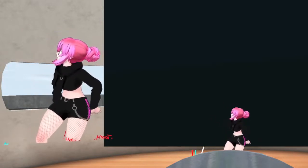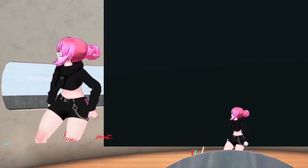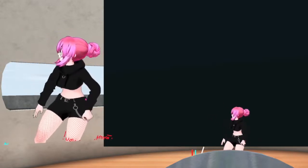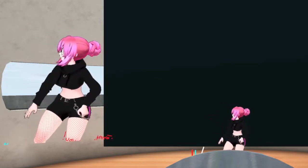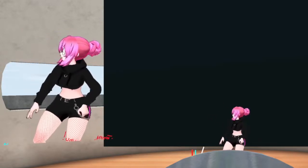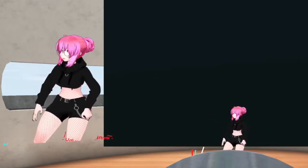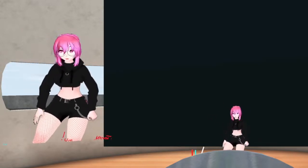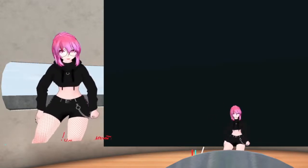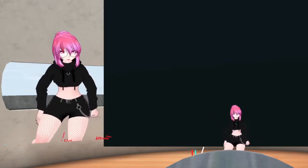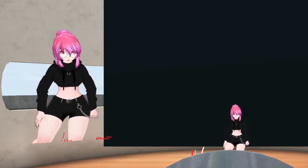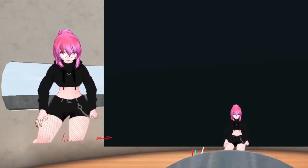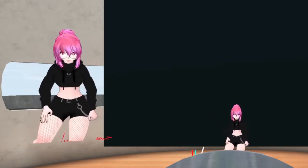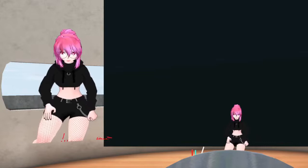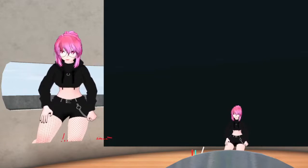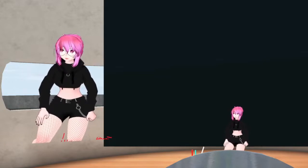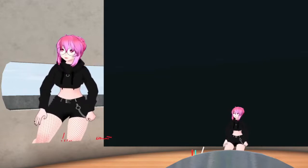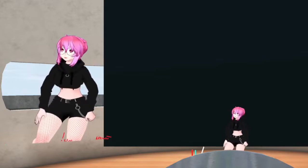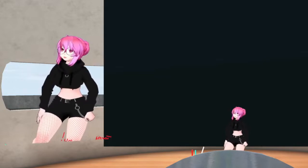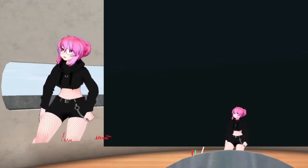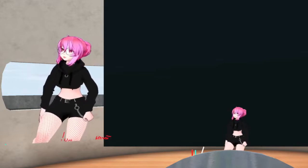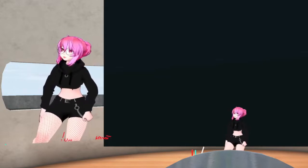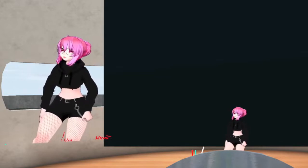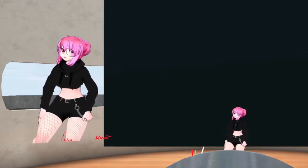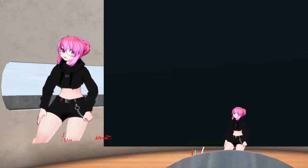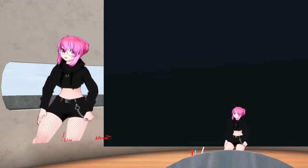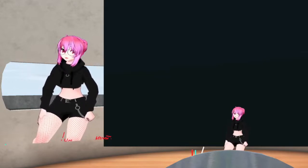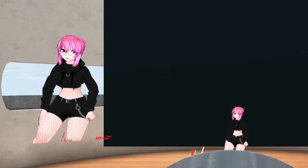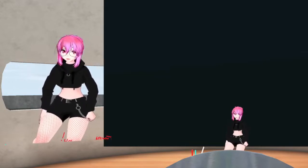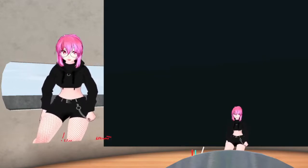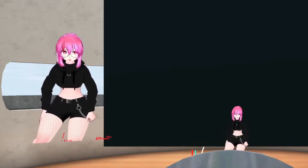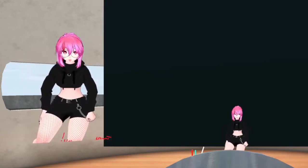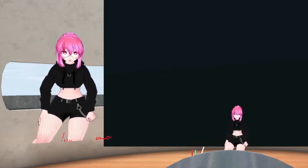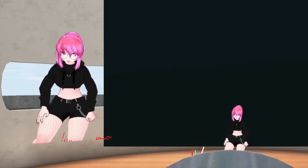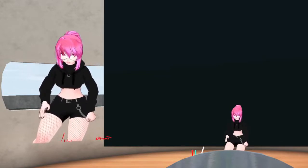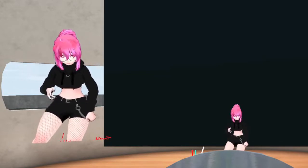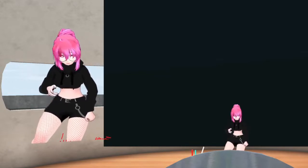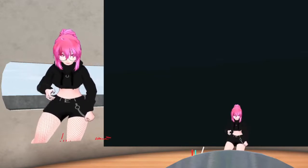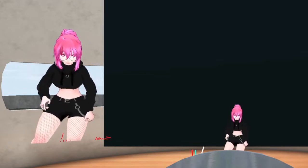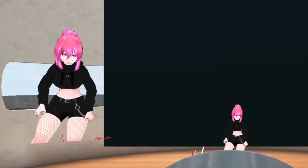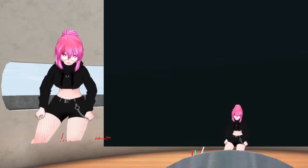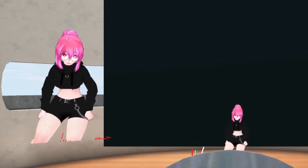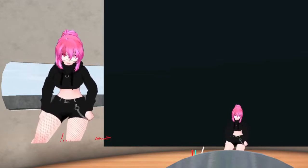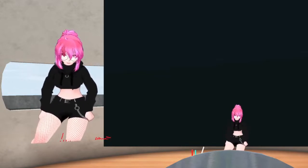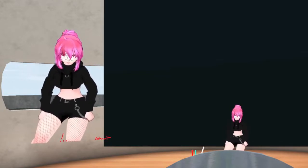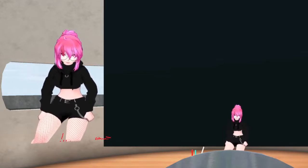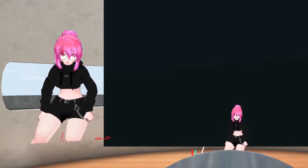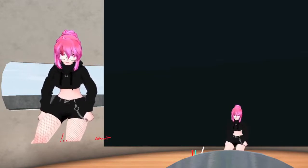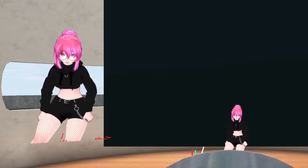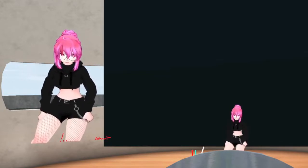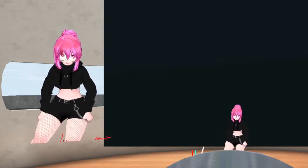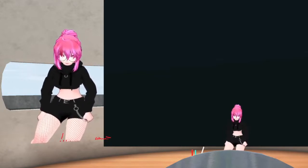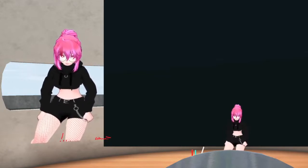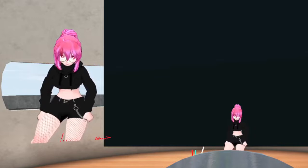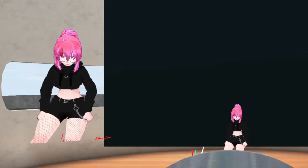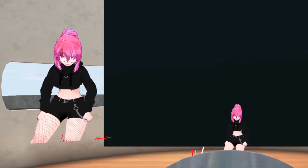know. It doesn't work. Like 100, 200? Microphone break. Oh, lol. What? Yeah. Yeah.